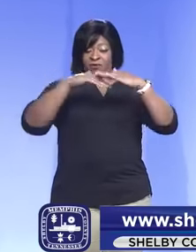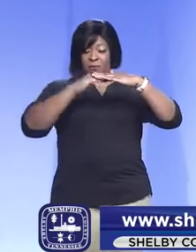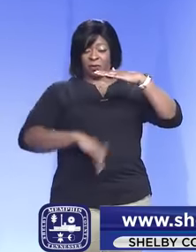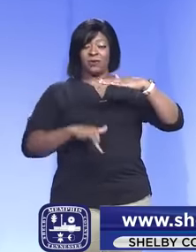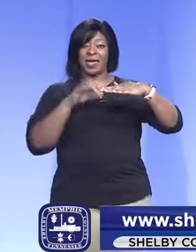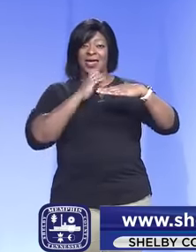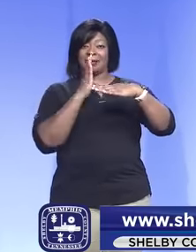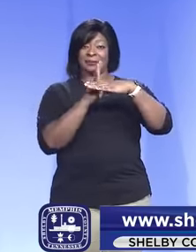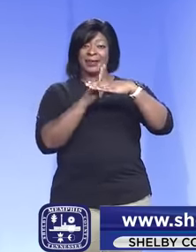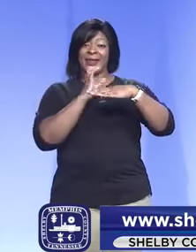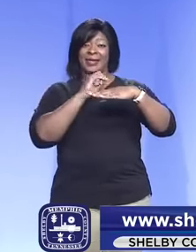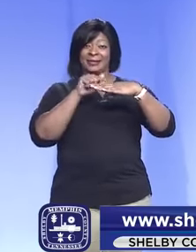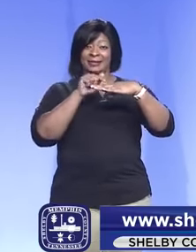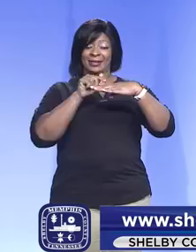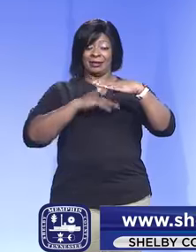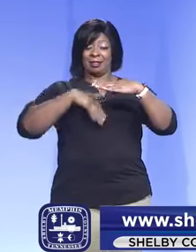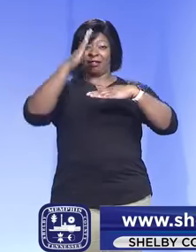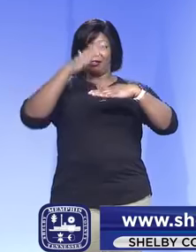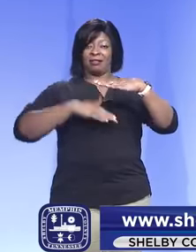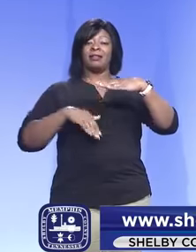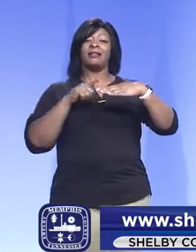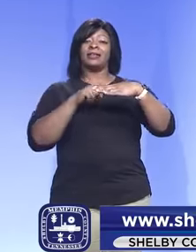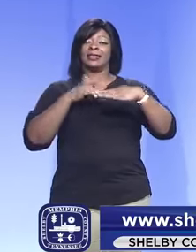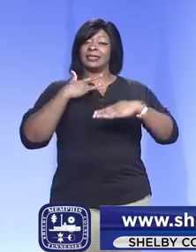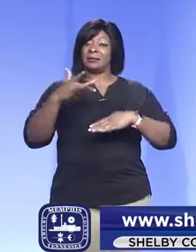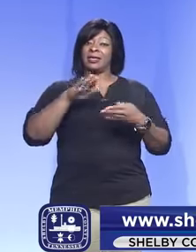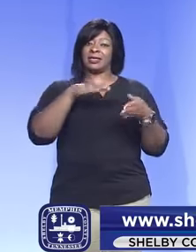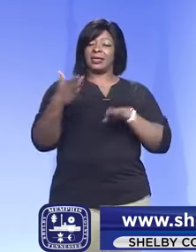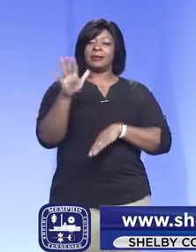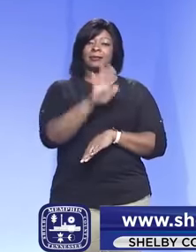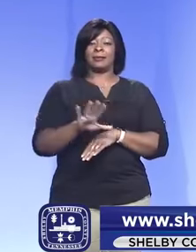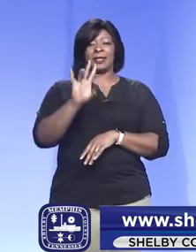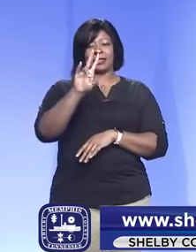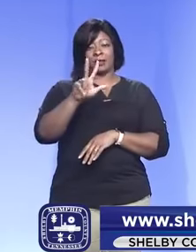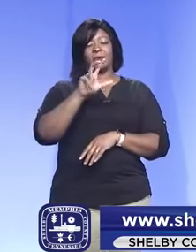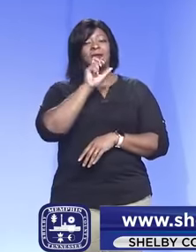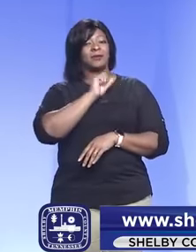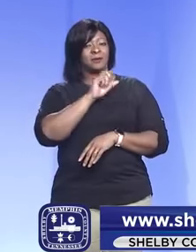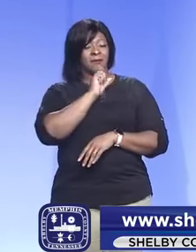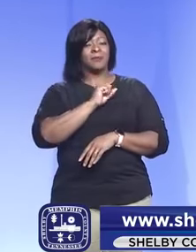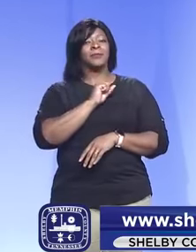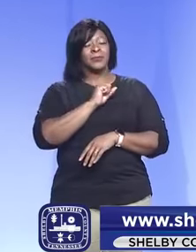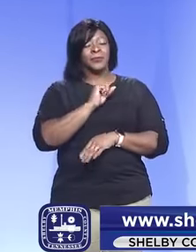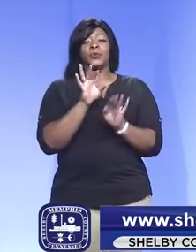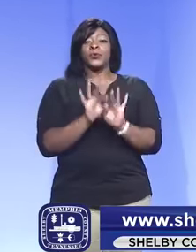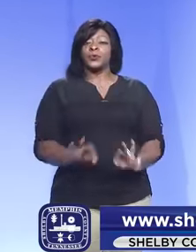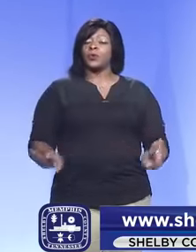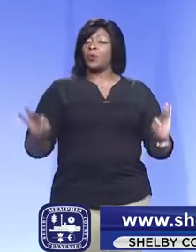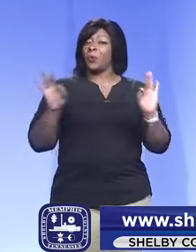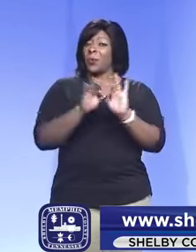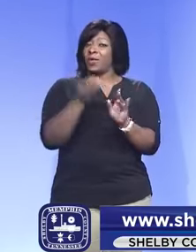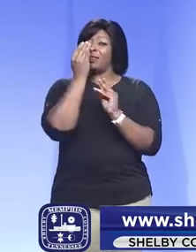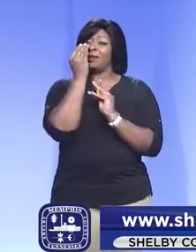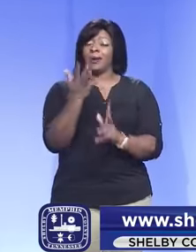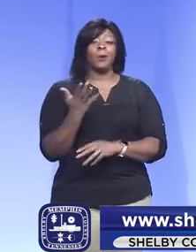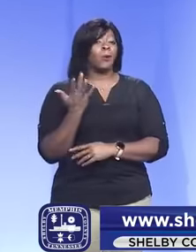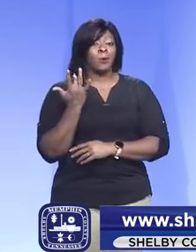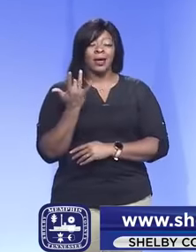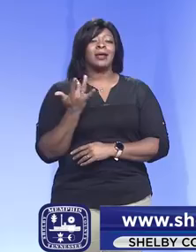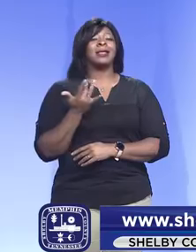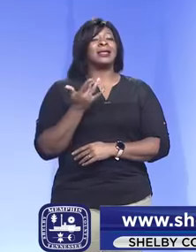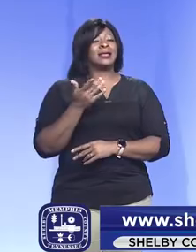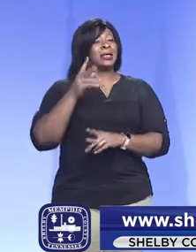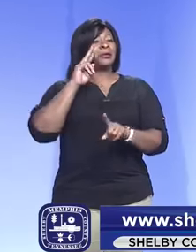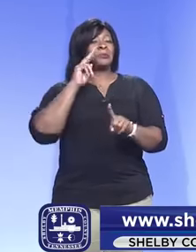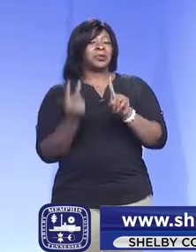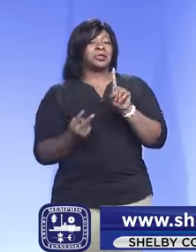that age, so the median age of death is 73. It's really important to point that out because I think there's a